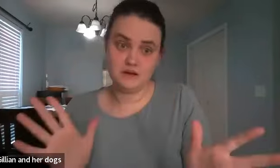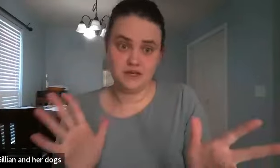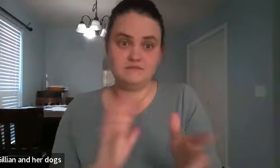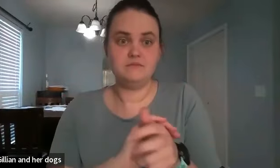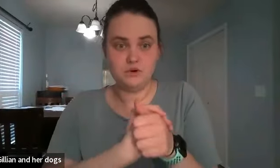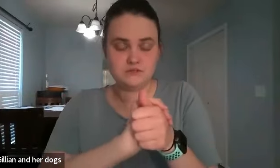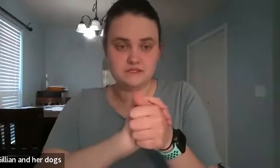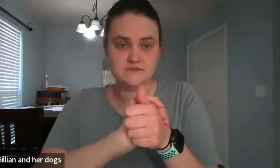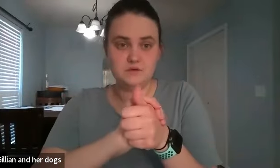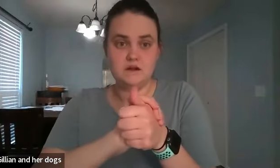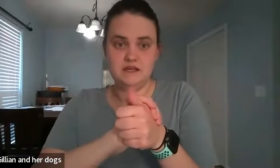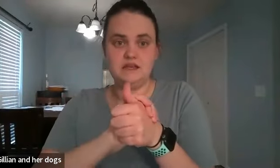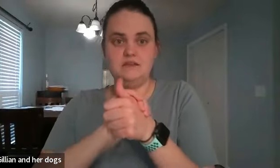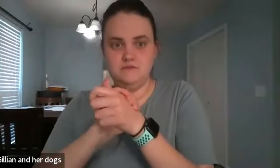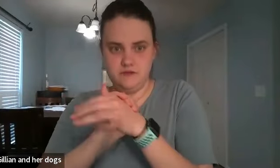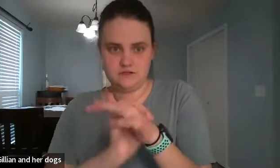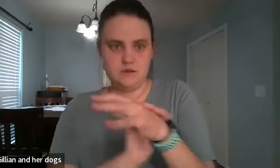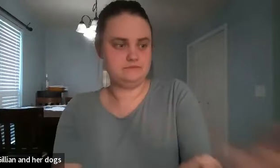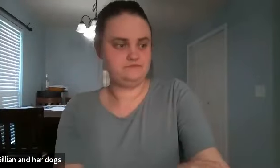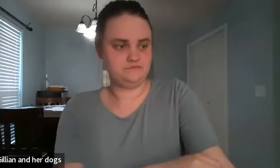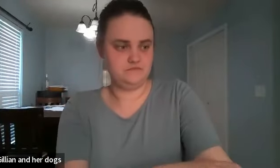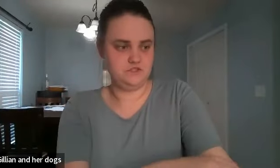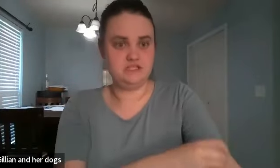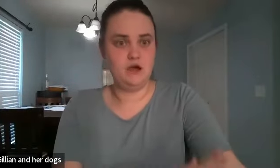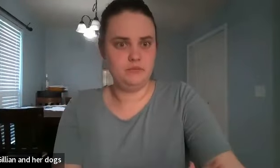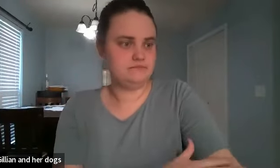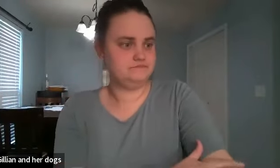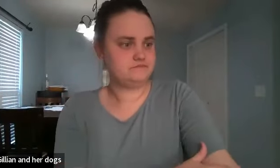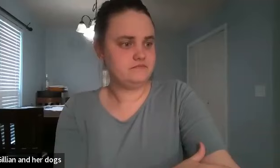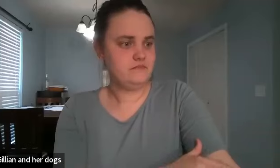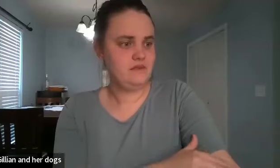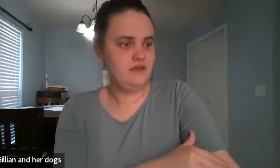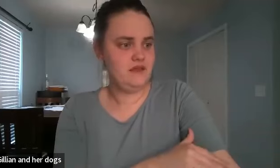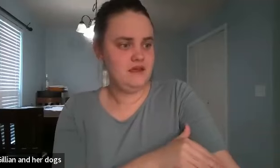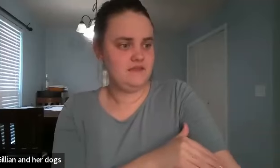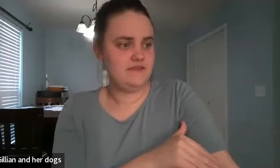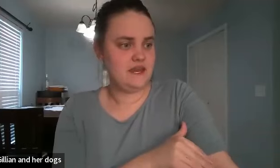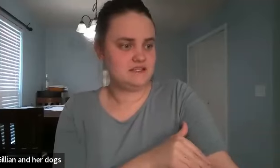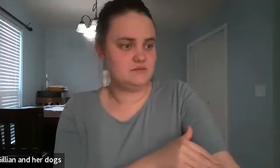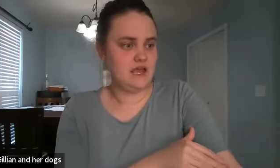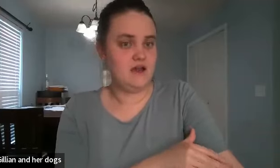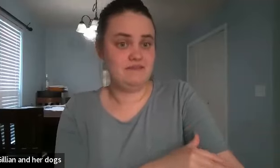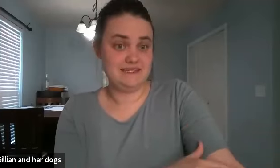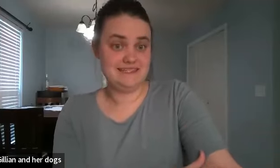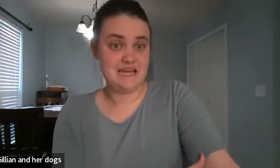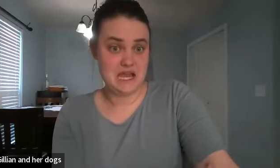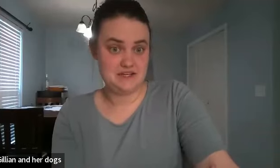mean. More specific you want to get, you fingerspell just to help it. Then the next one we have is